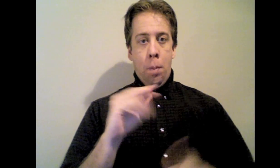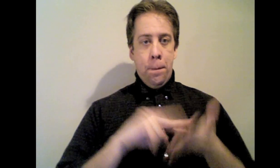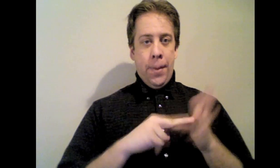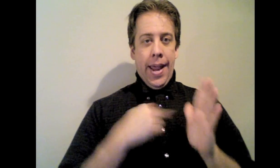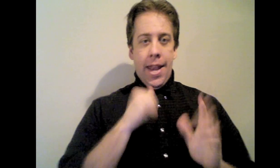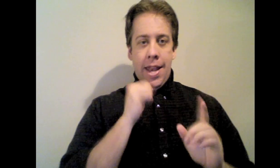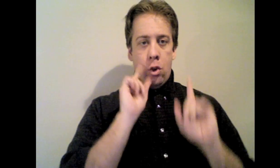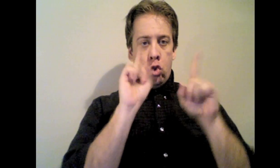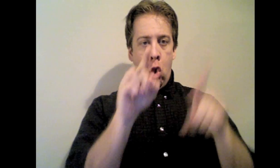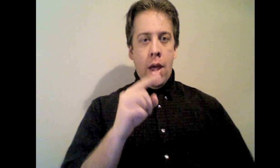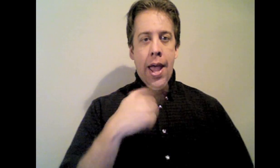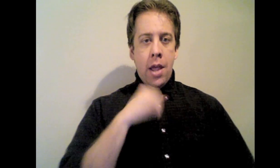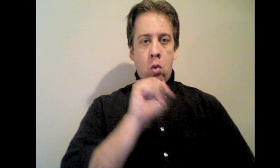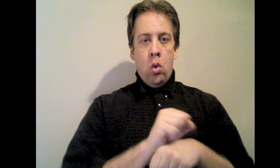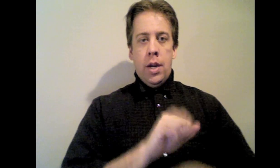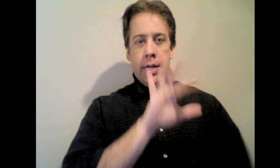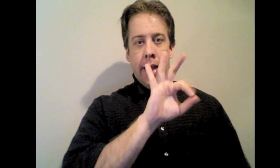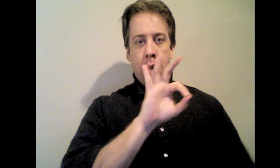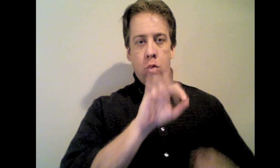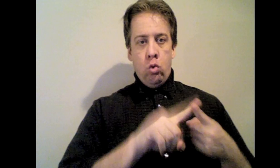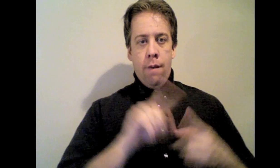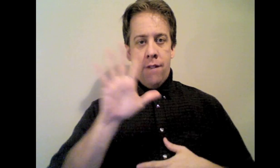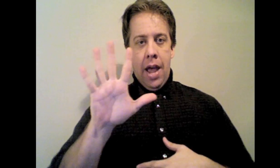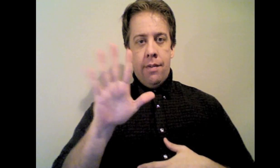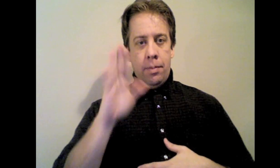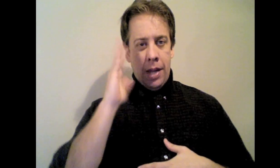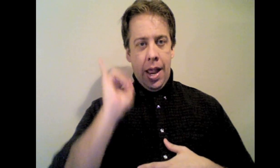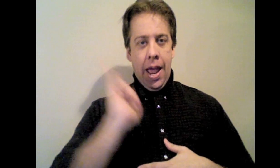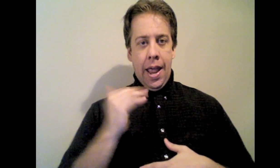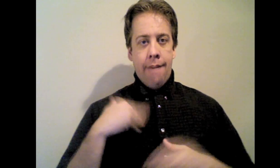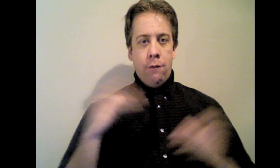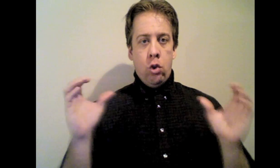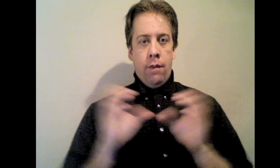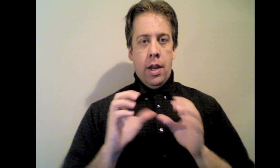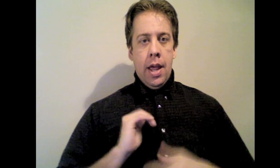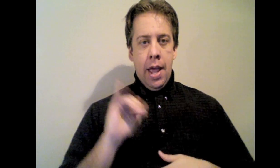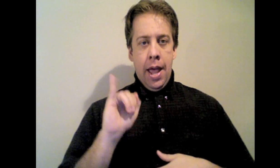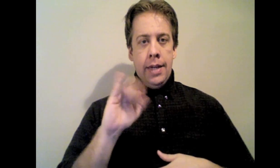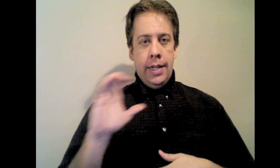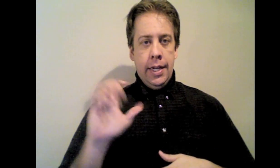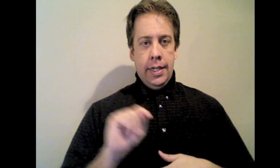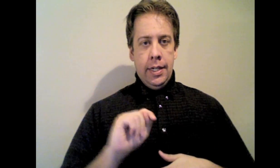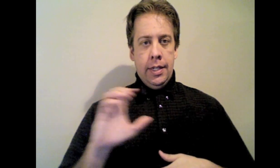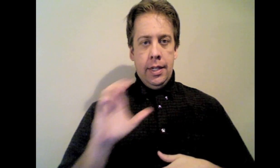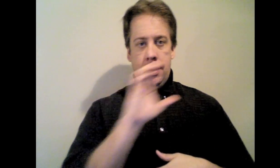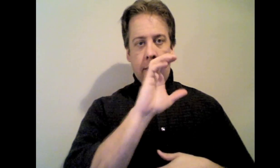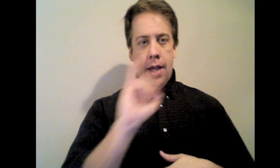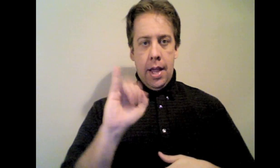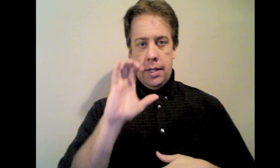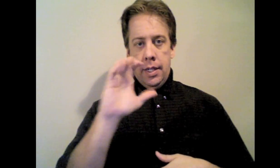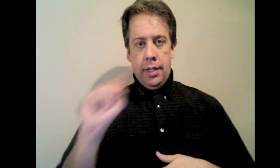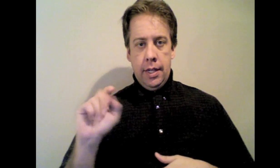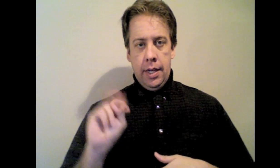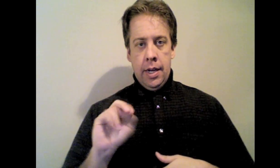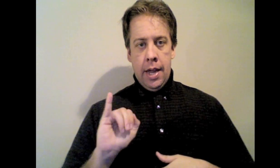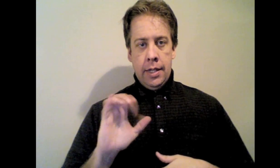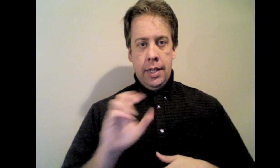hand out certificates, then I do not go there. I work 9 to 5 and then I go home because I am certified